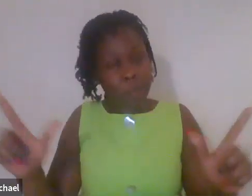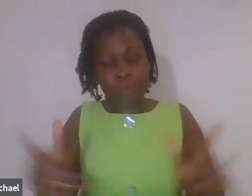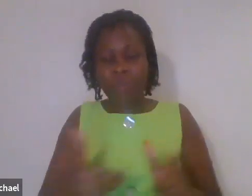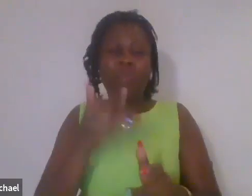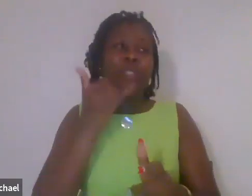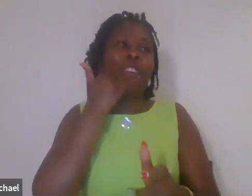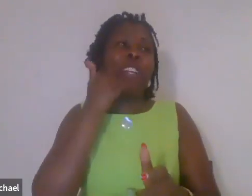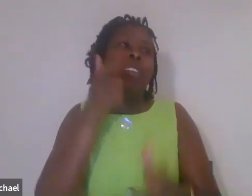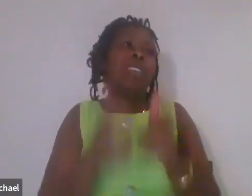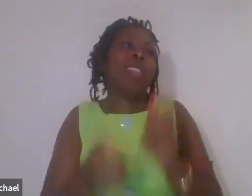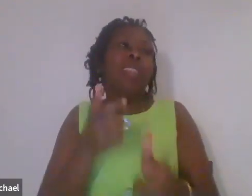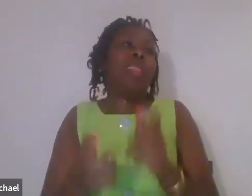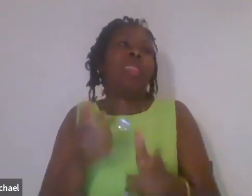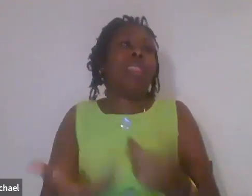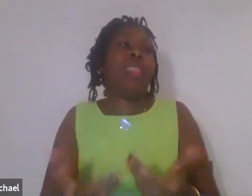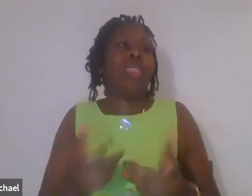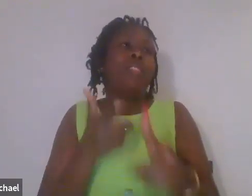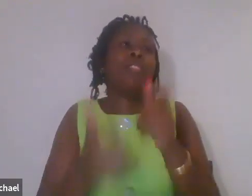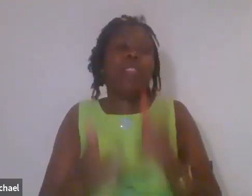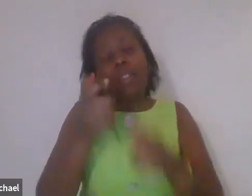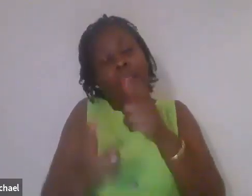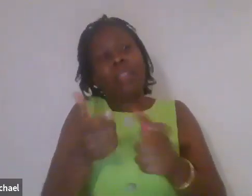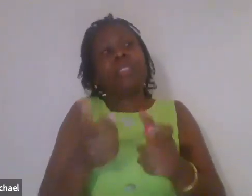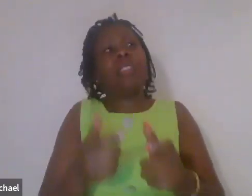sign language, you have your phone, you can text me.